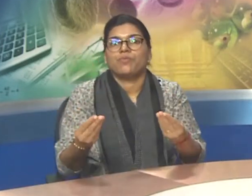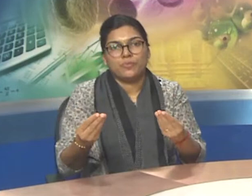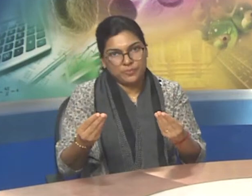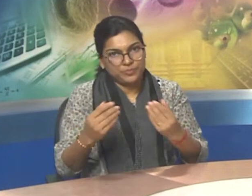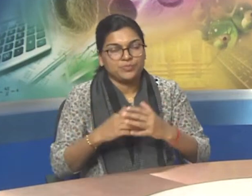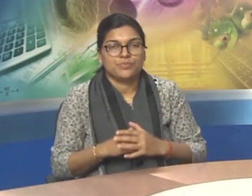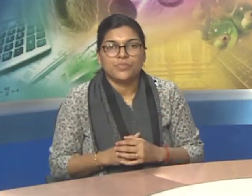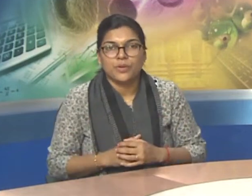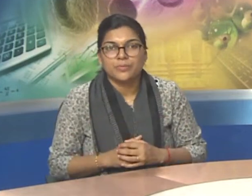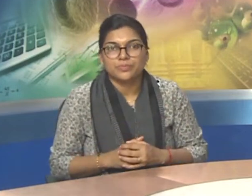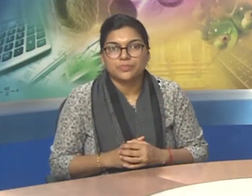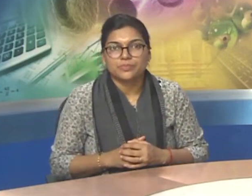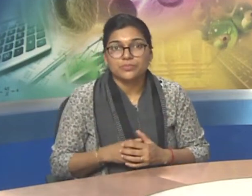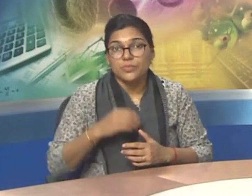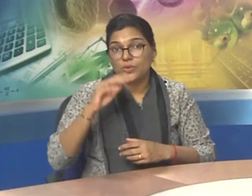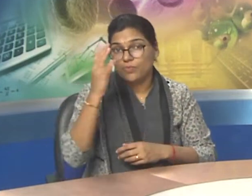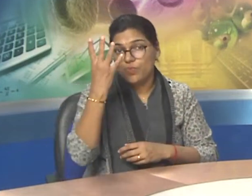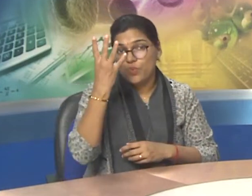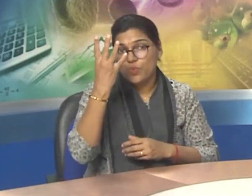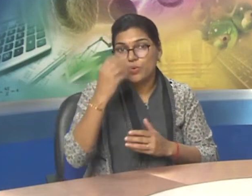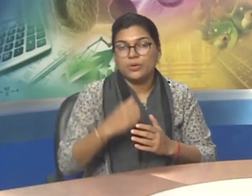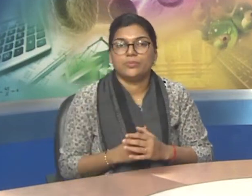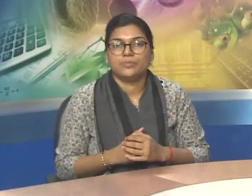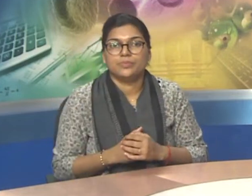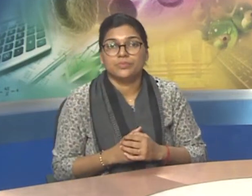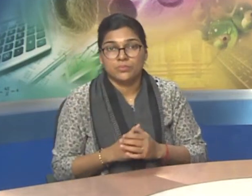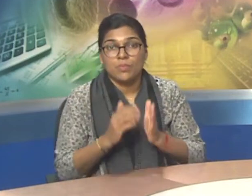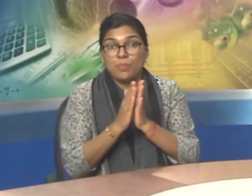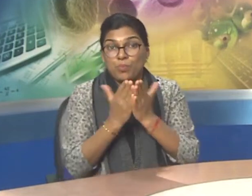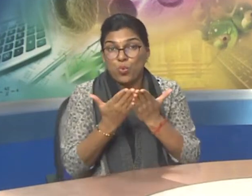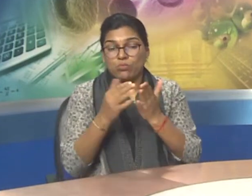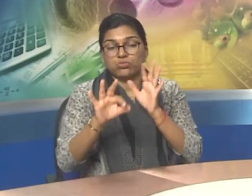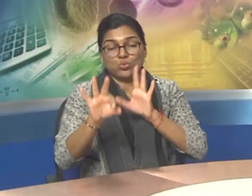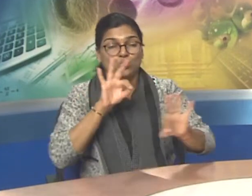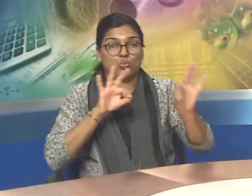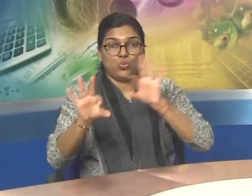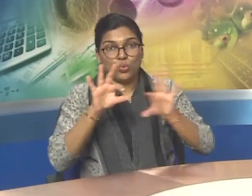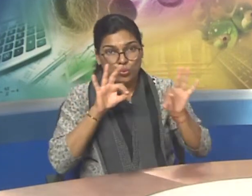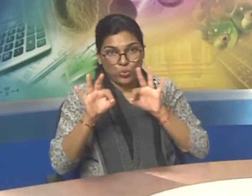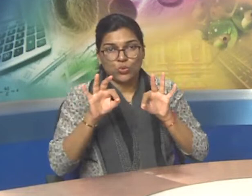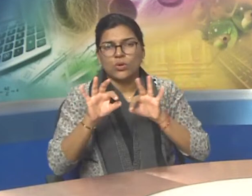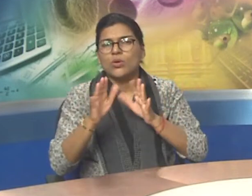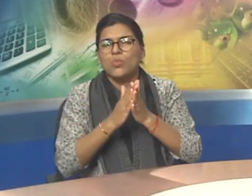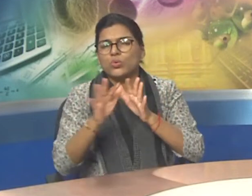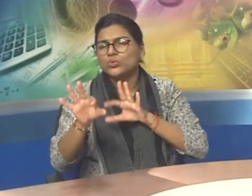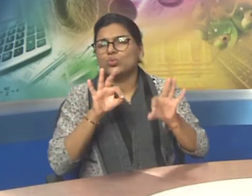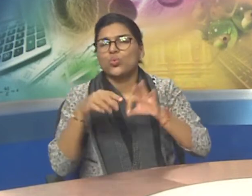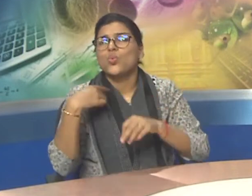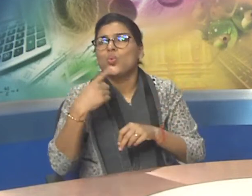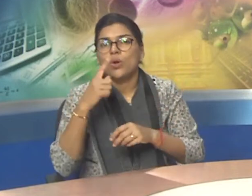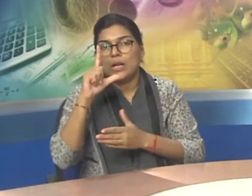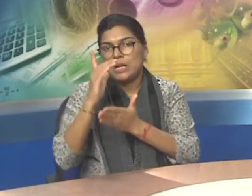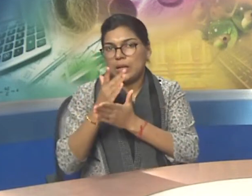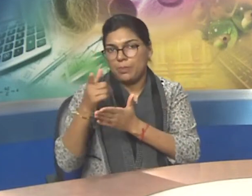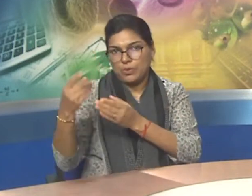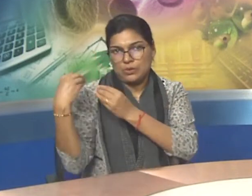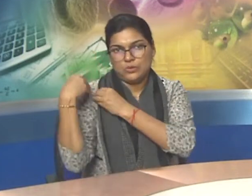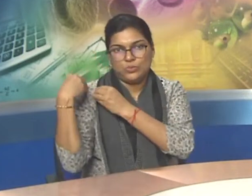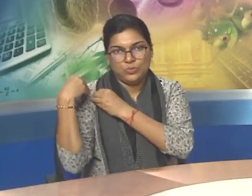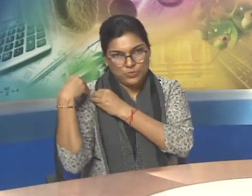library furniture. And the fourth point talks about the book selection. Book selection